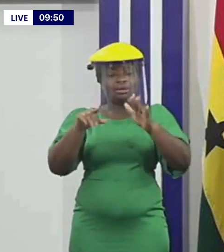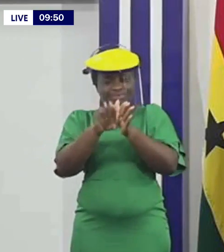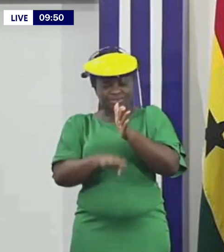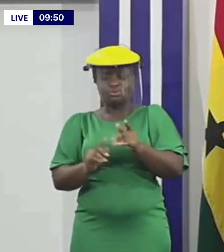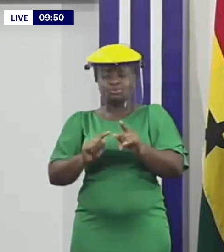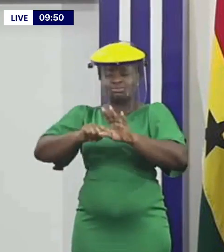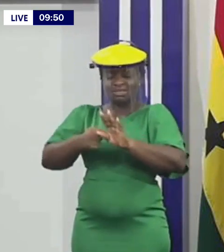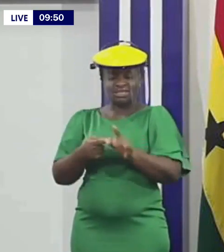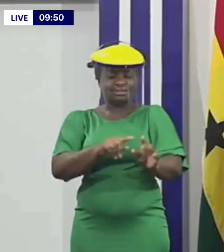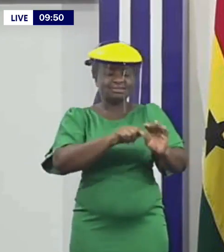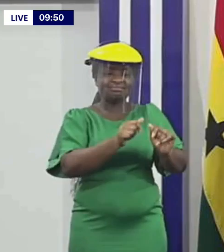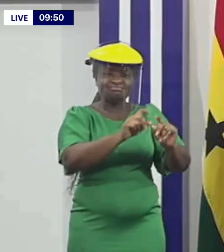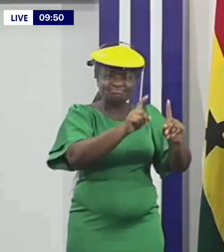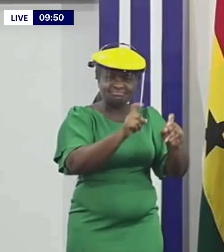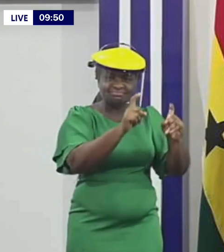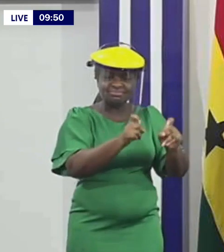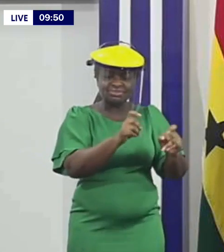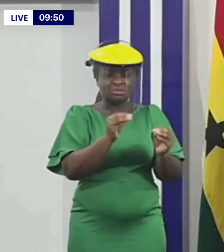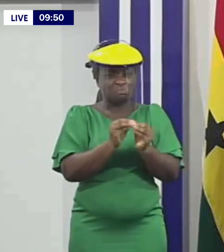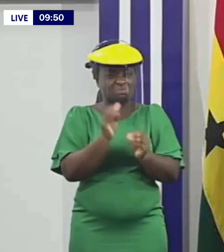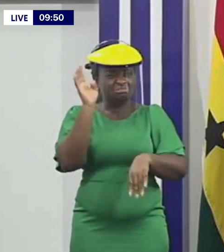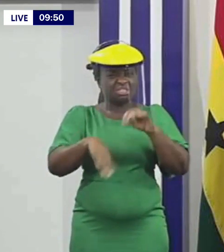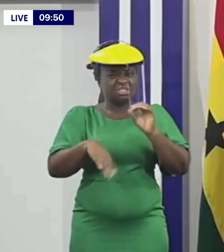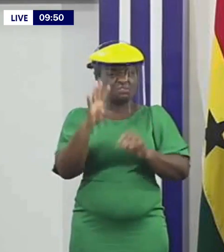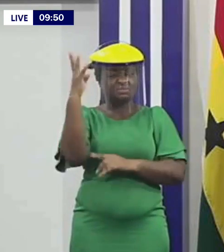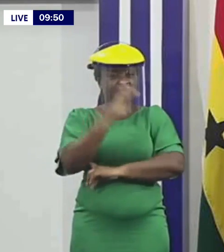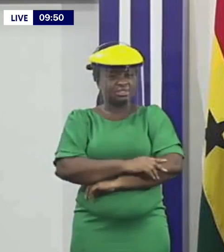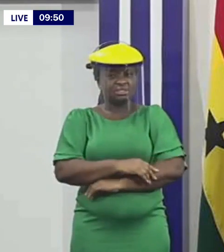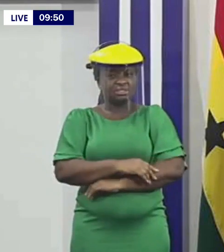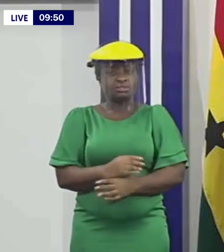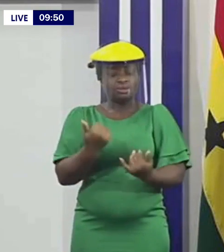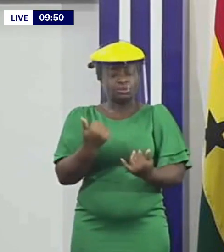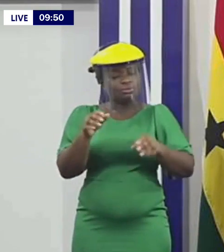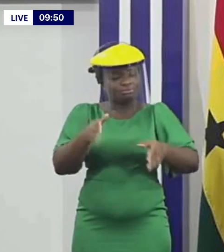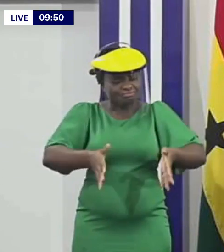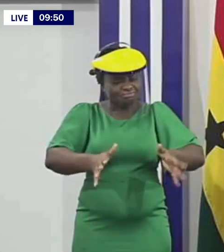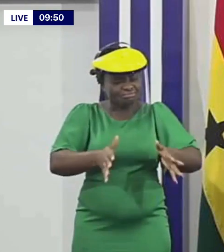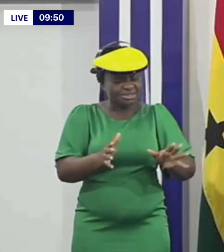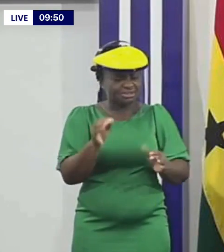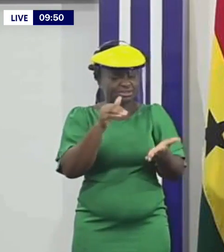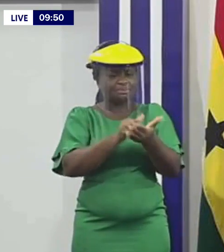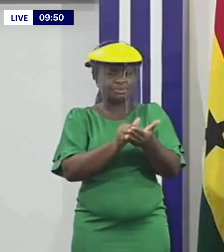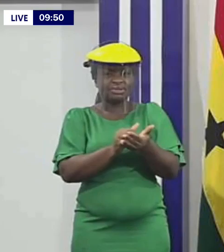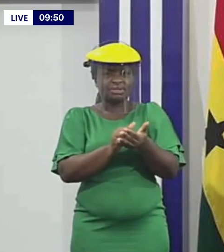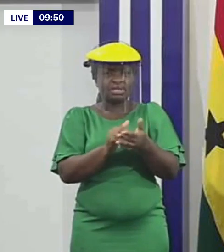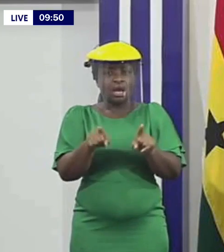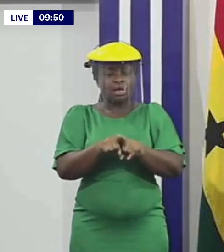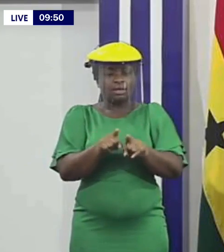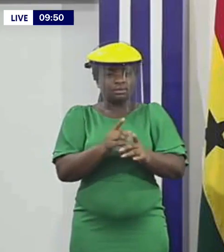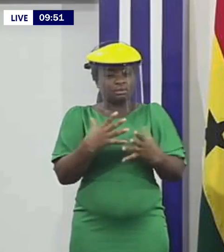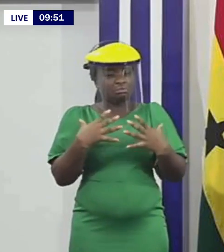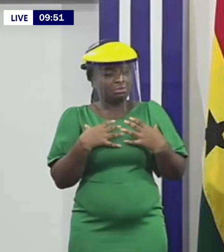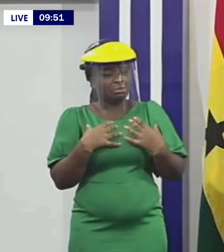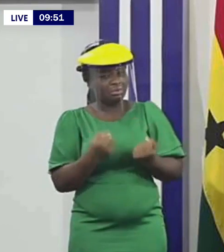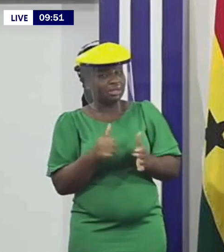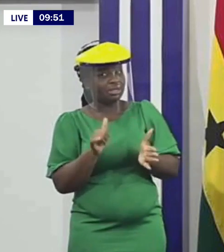these people that I observed for more than 14 days and were due for reassessment as recovery. And